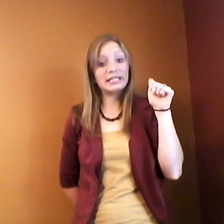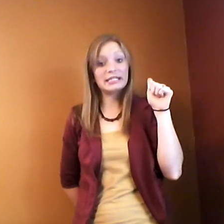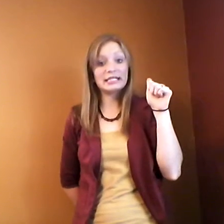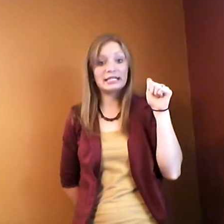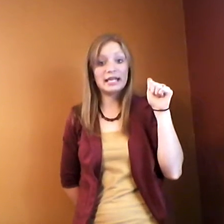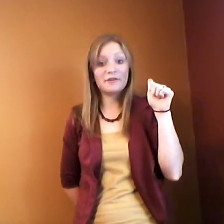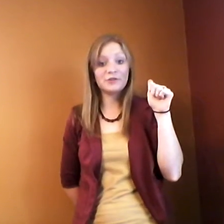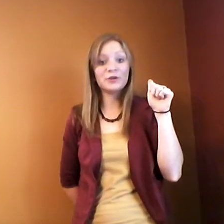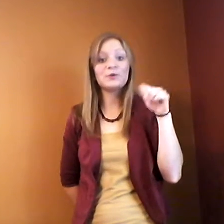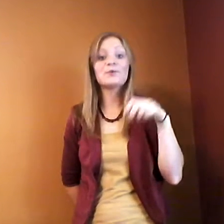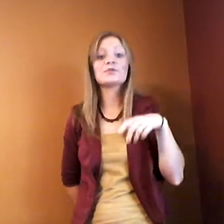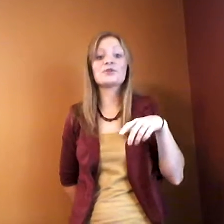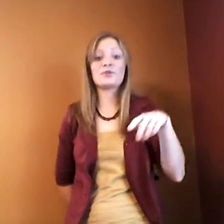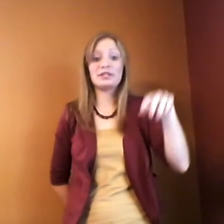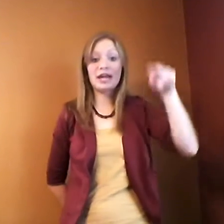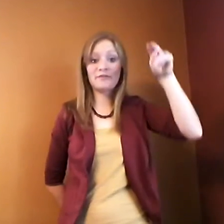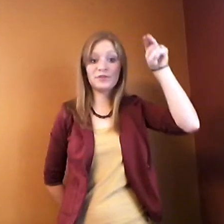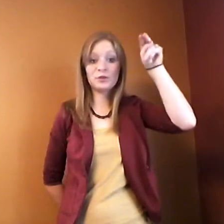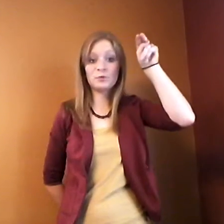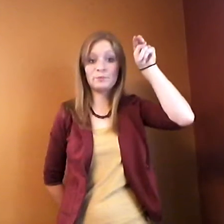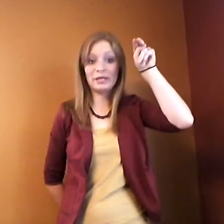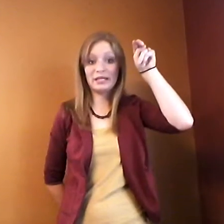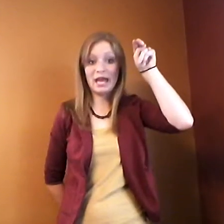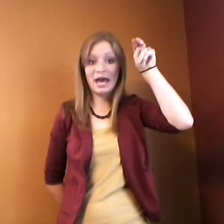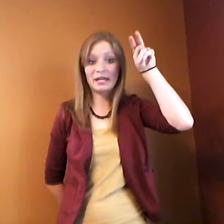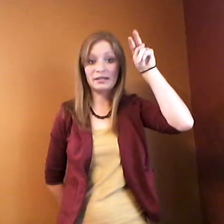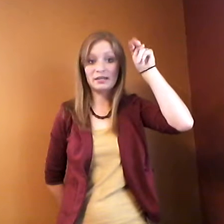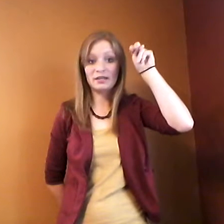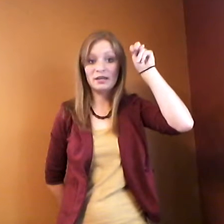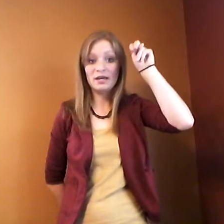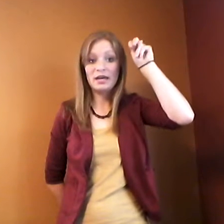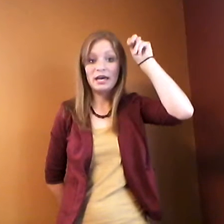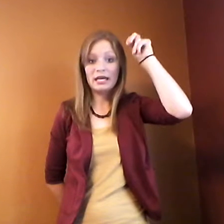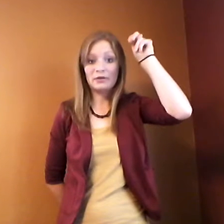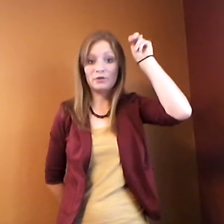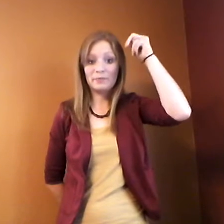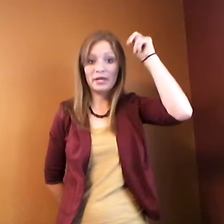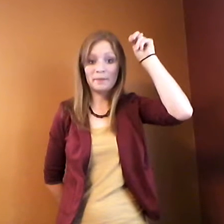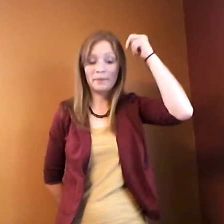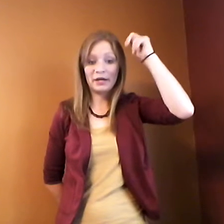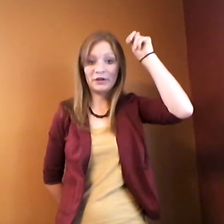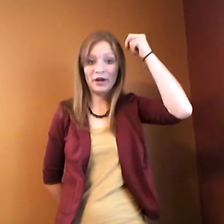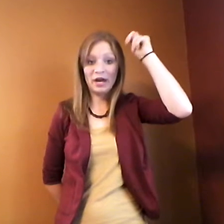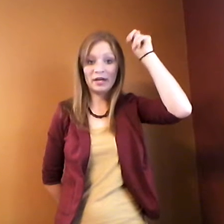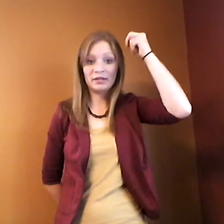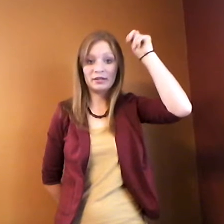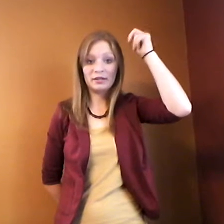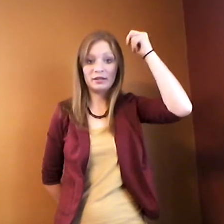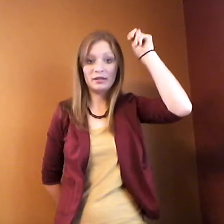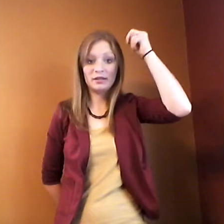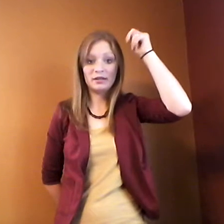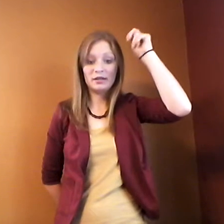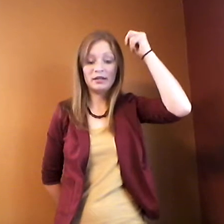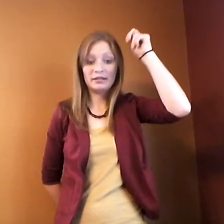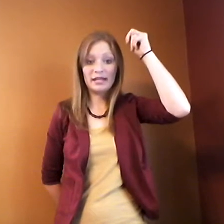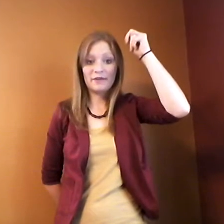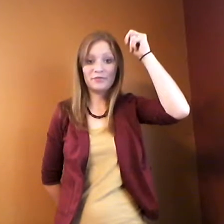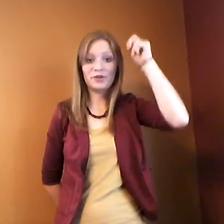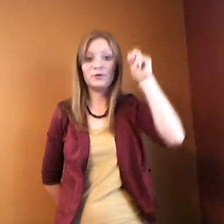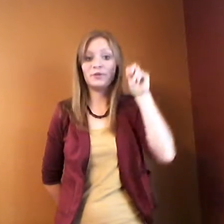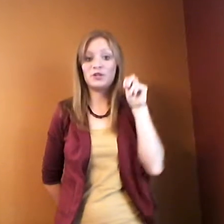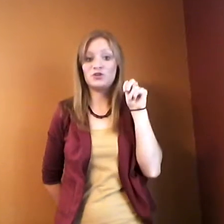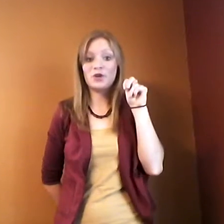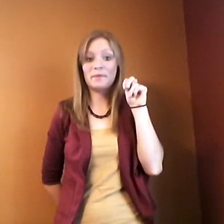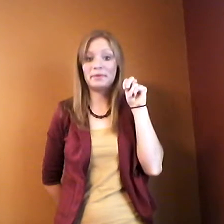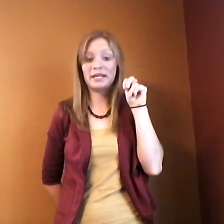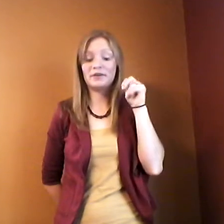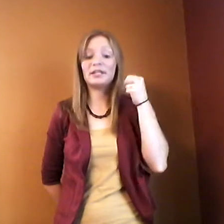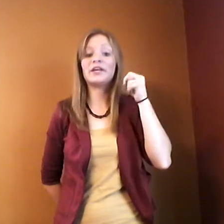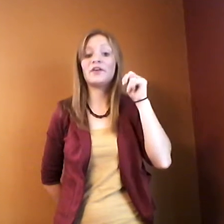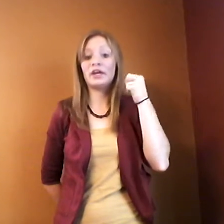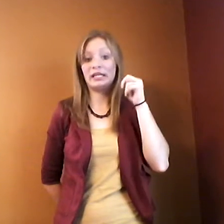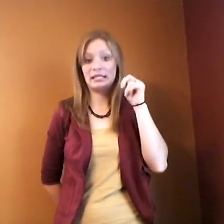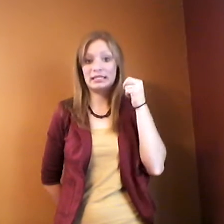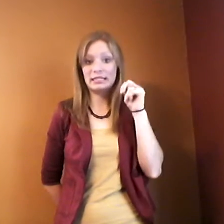and nephew. So the nephew would be an N, and it would be up by your head, nephew, and then you drop it down here, and it's